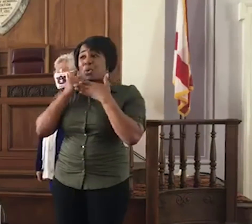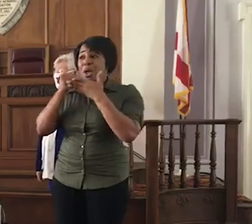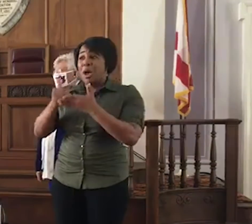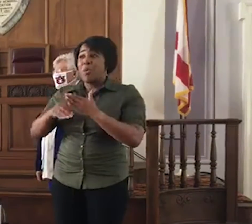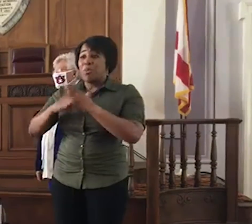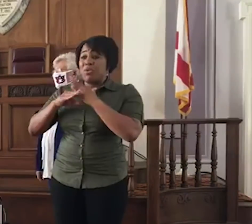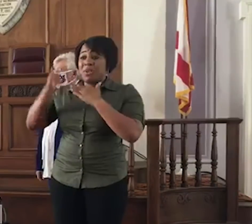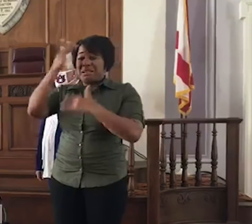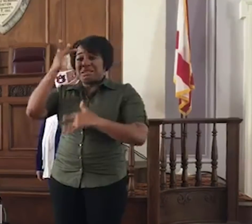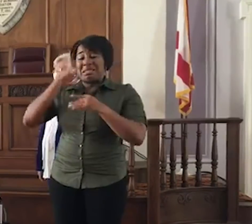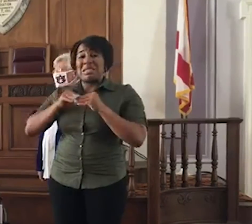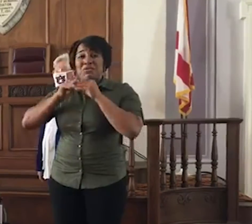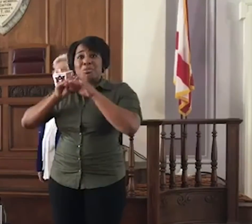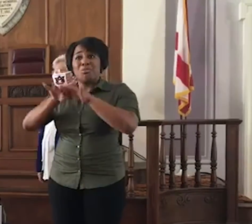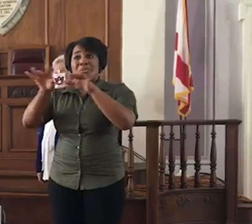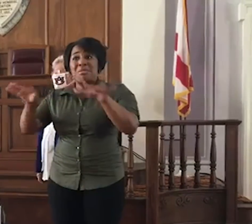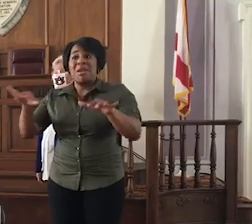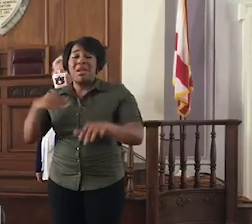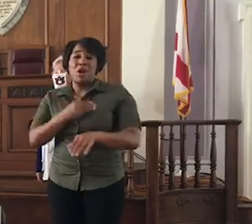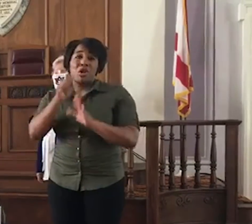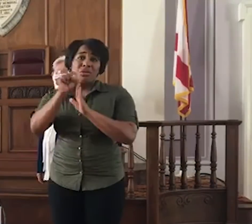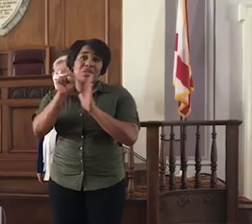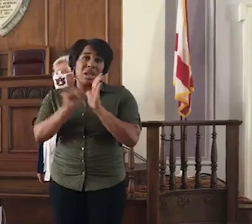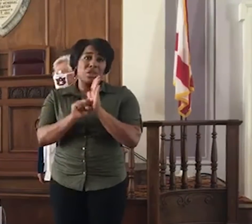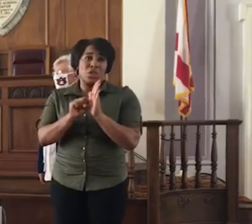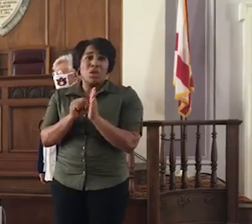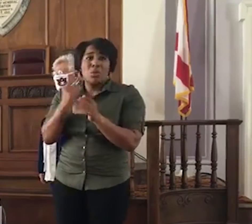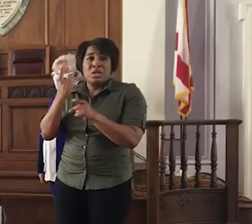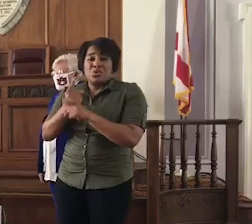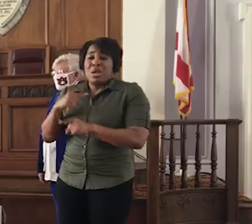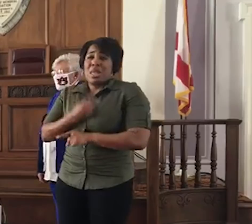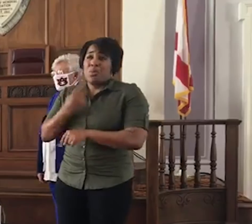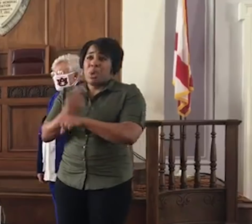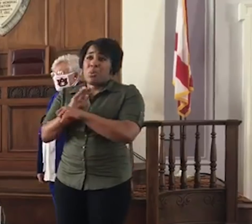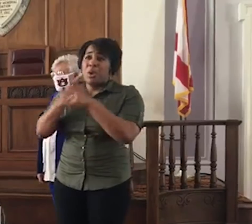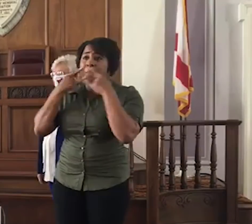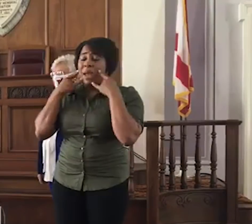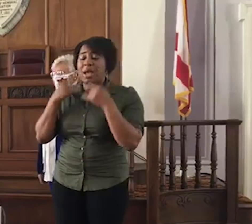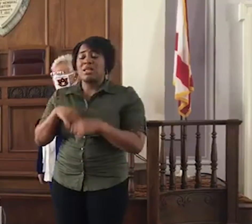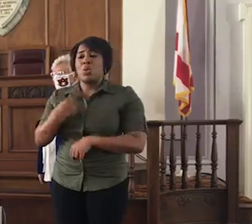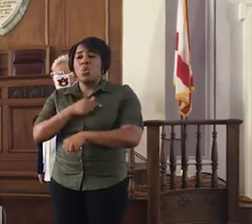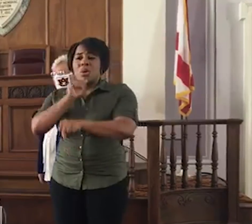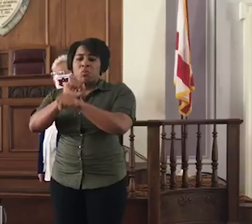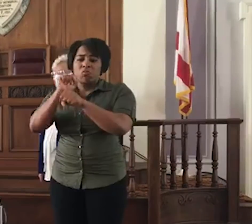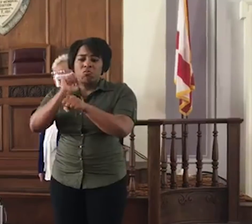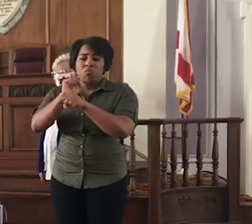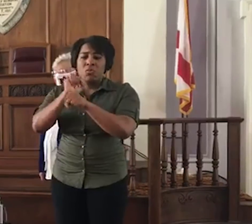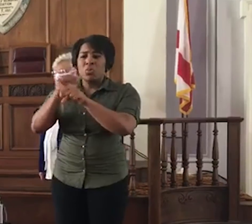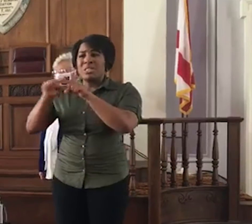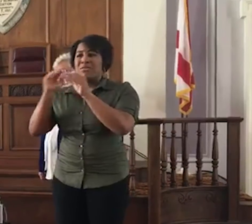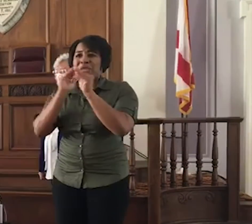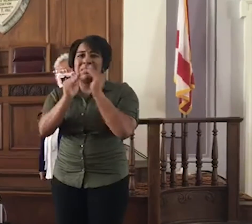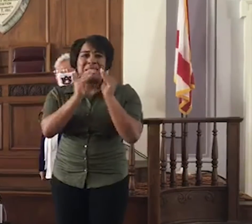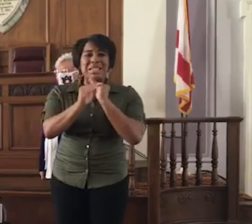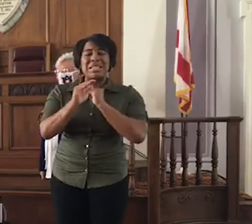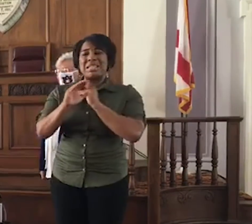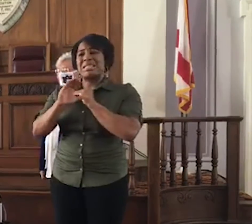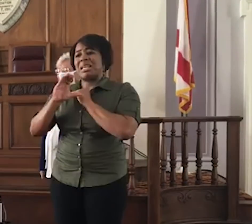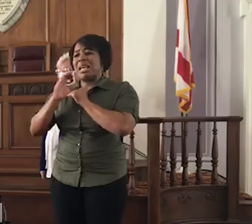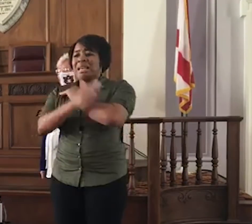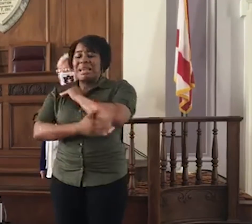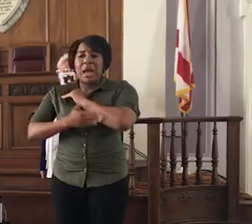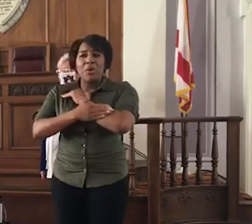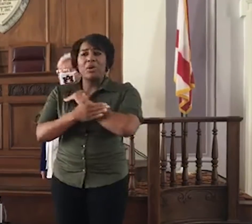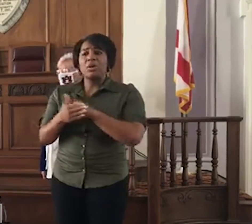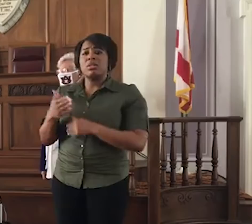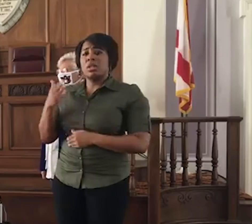the right thing to do. We worked very closely with a number of cities and counties over the past few weeks. Many of them, as you know,